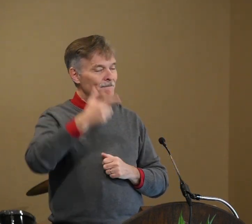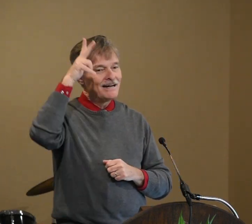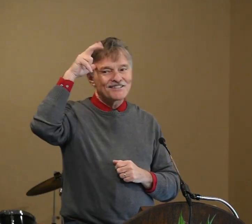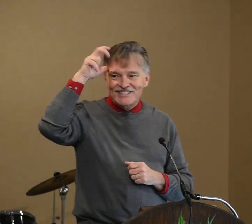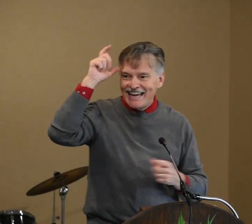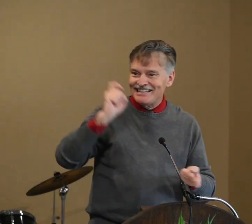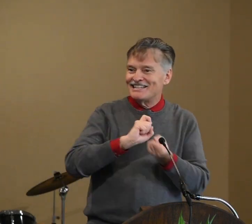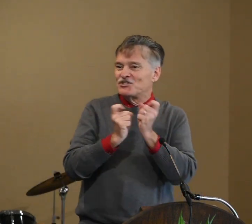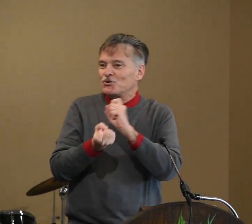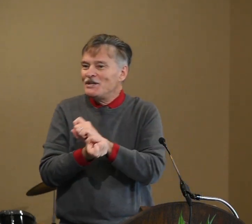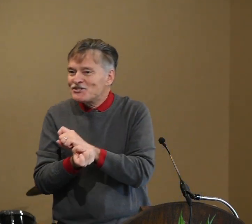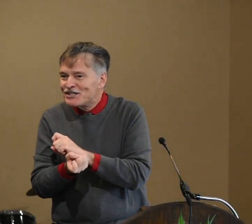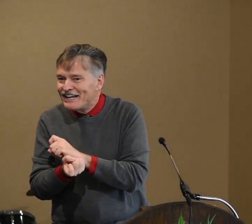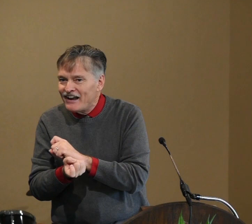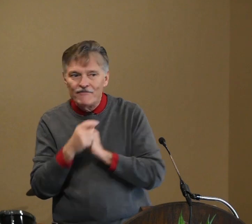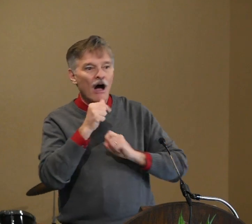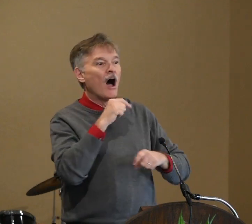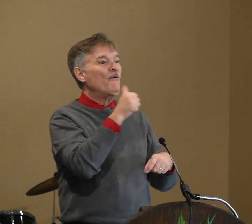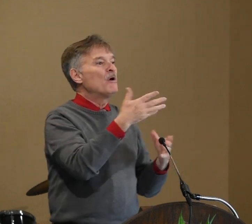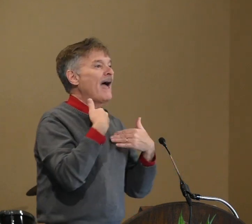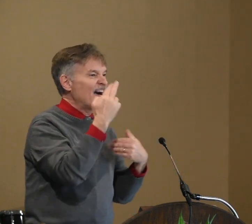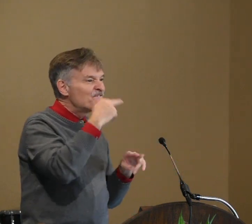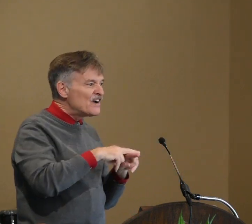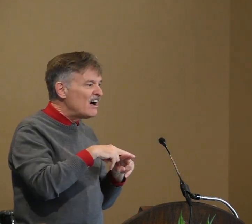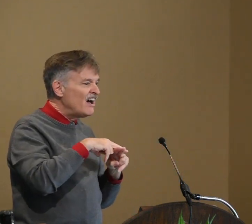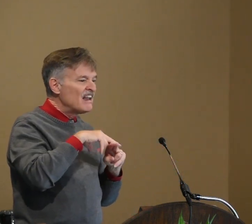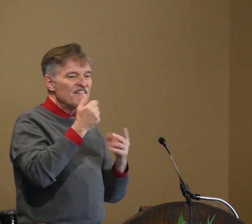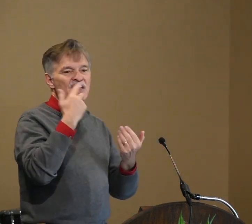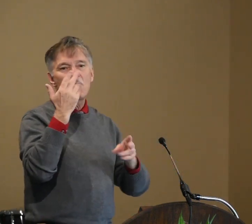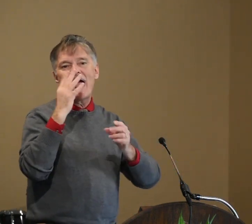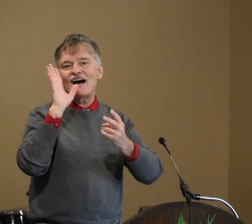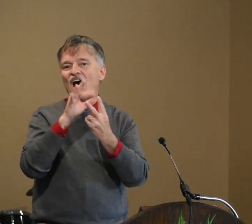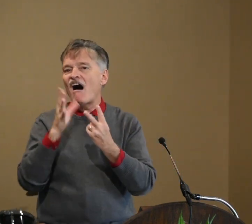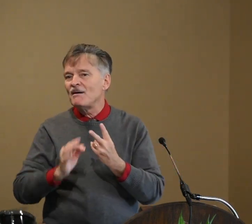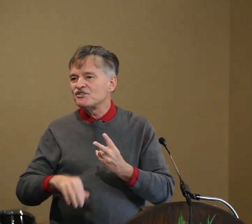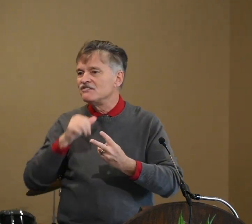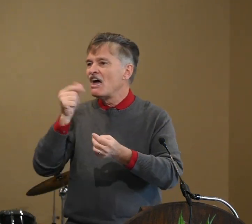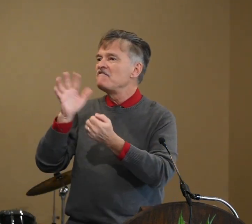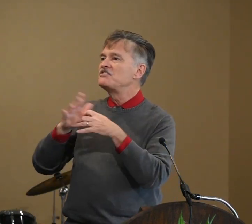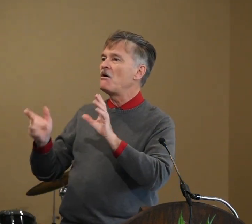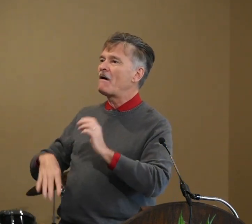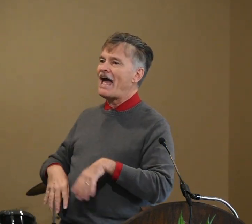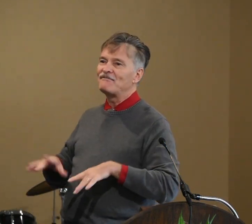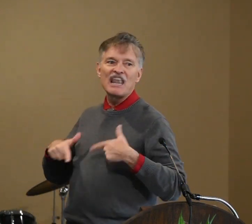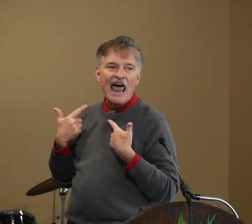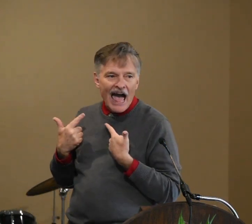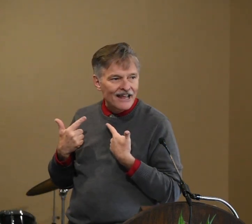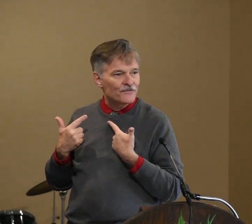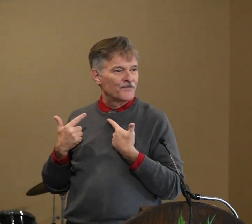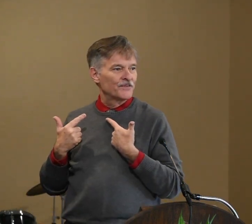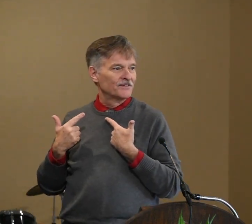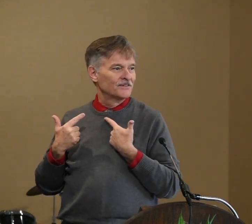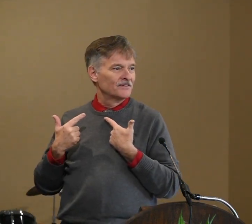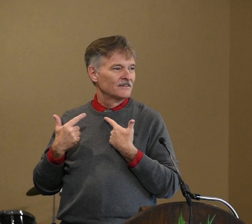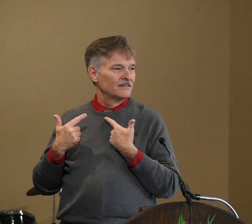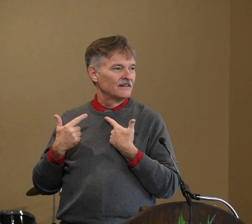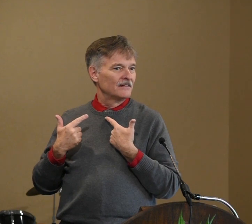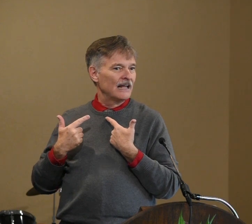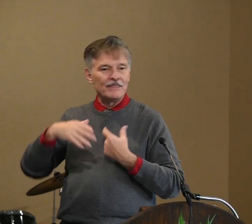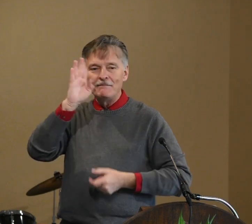But Satan has twisted it of, don't have fun, don't have options, don't have a life. And the